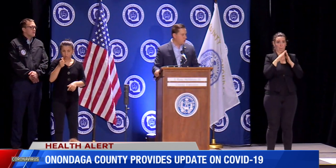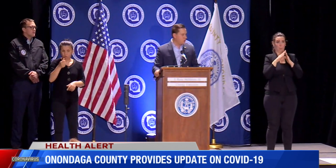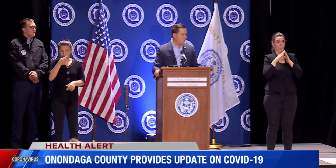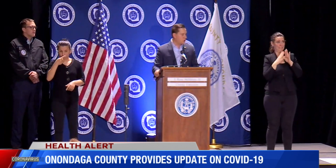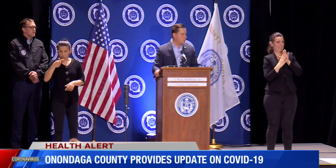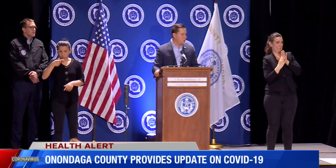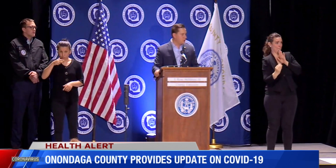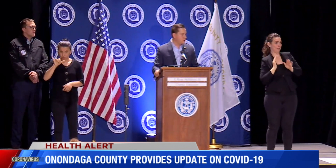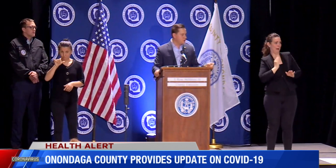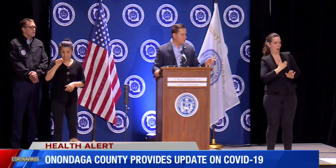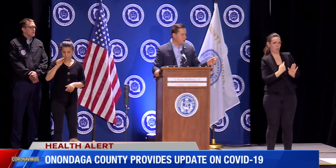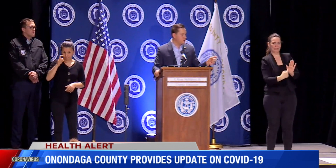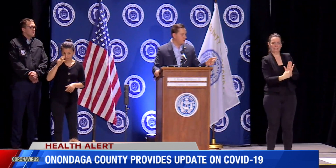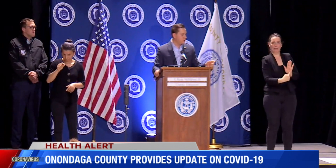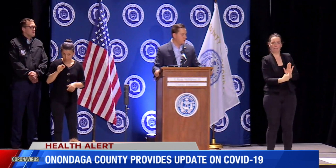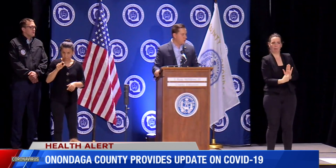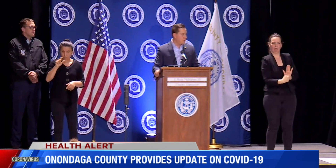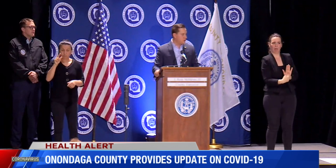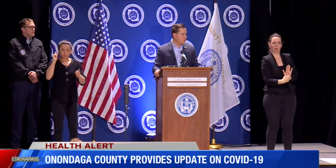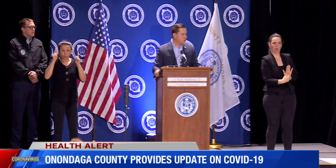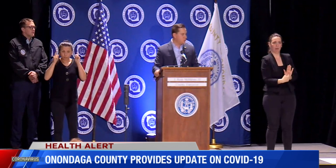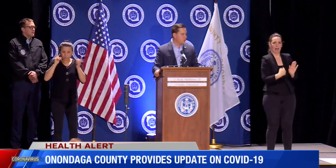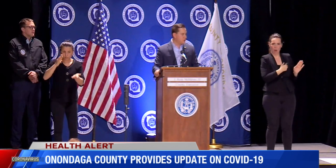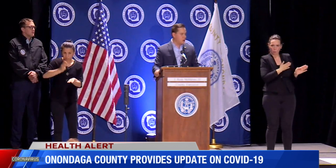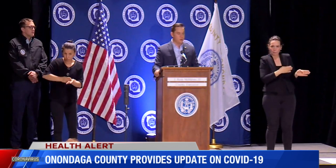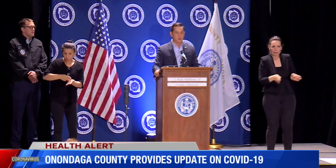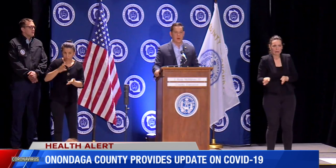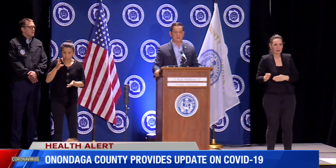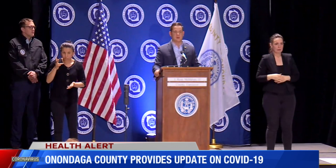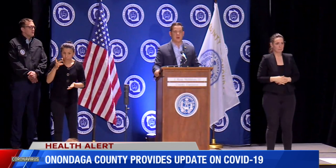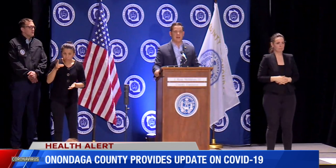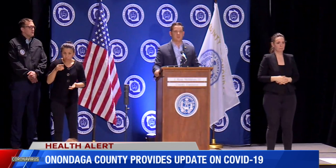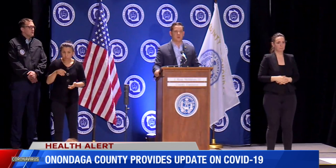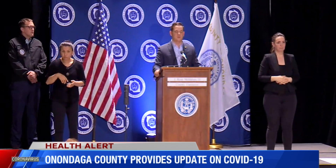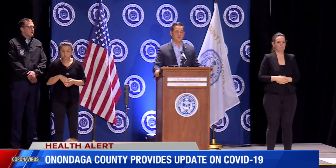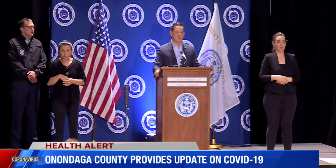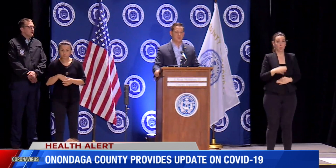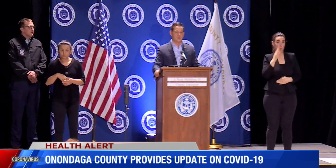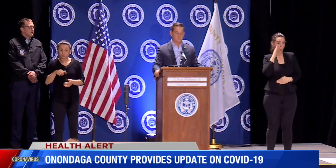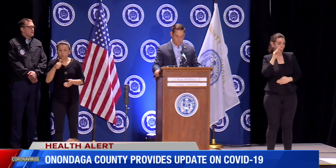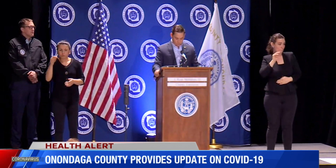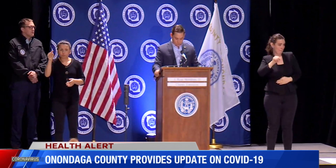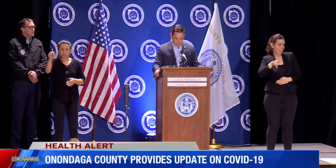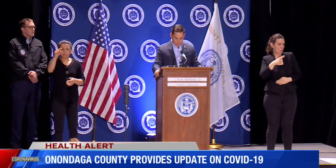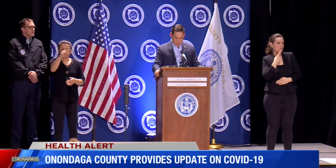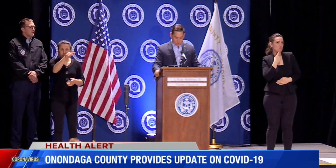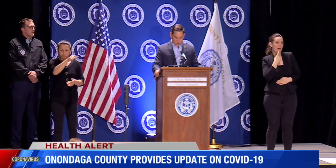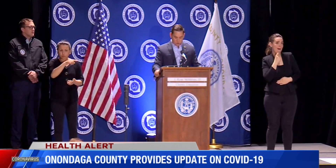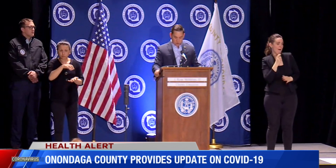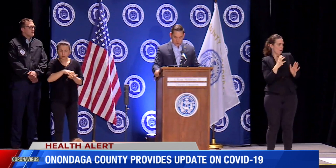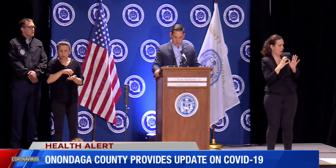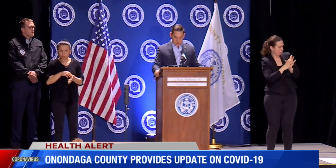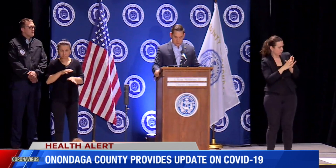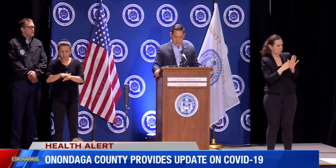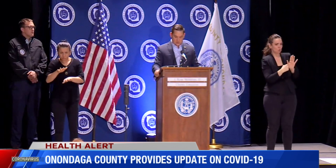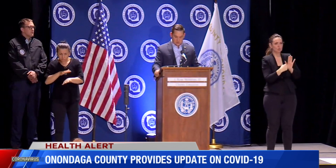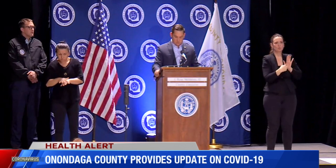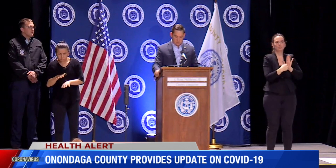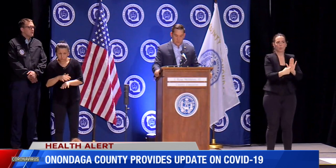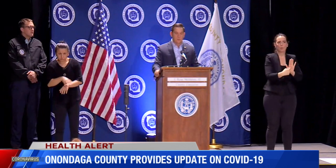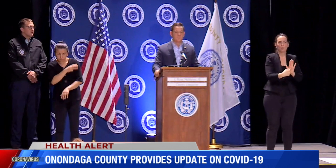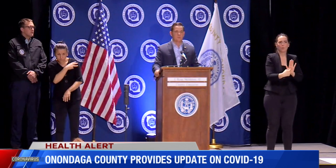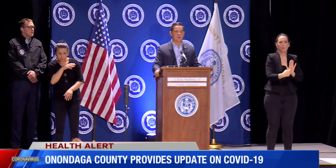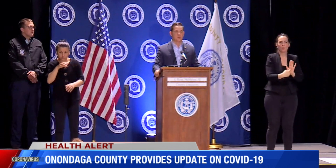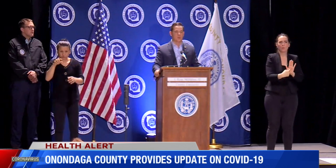central and northern New York communities and some of our southern tier communities that are all utilizing our hospital infrastructure. When you look at these